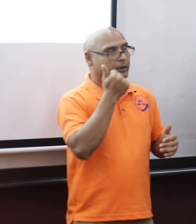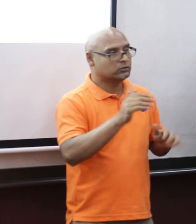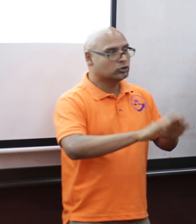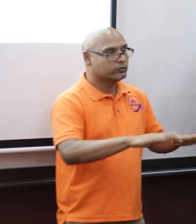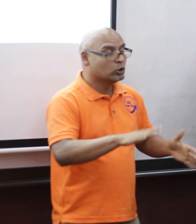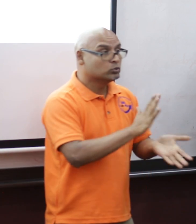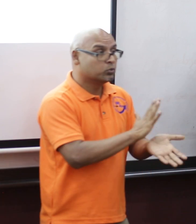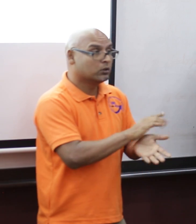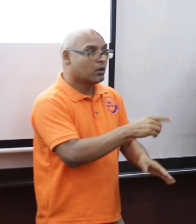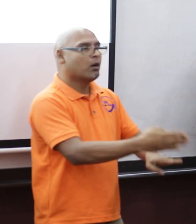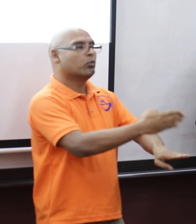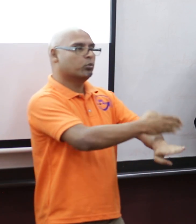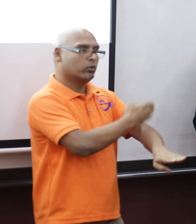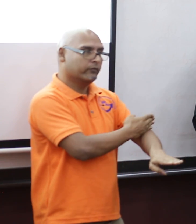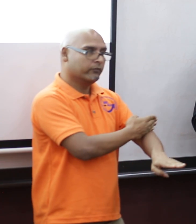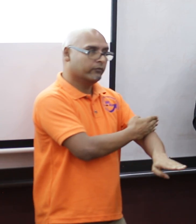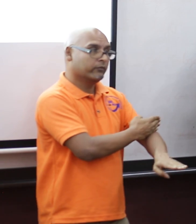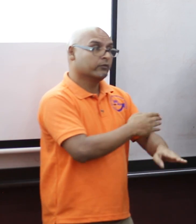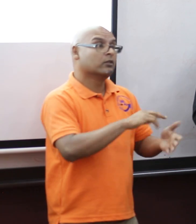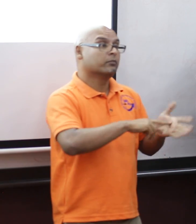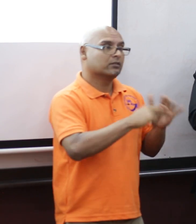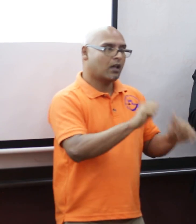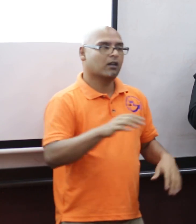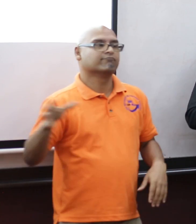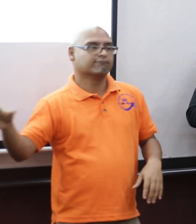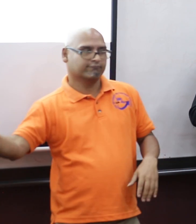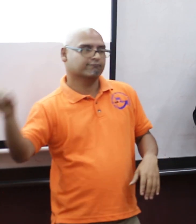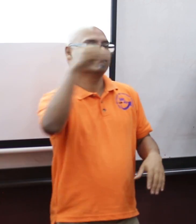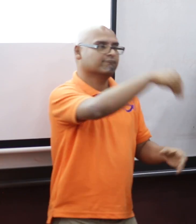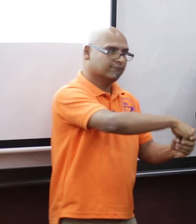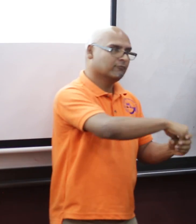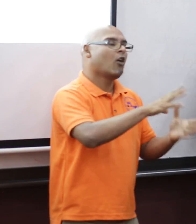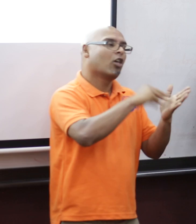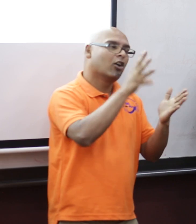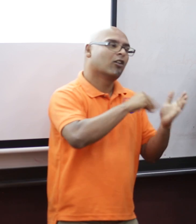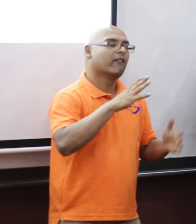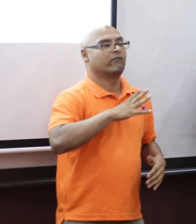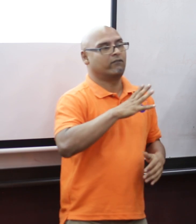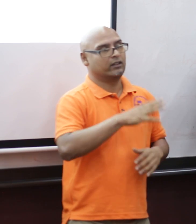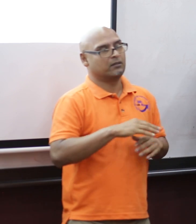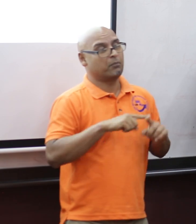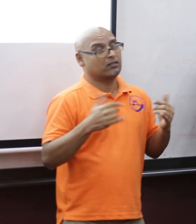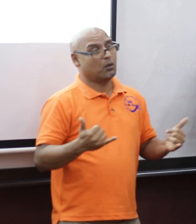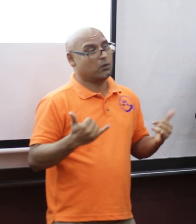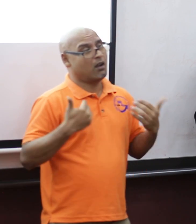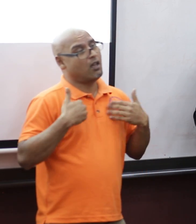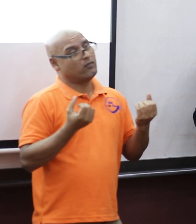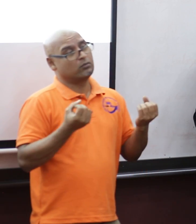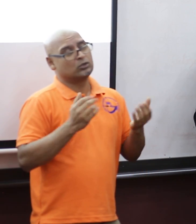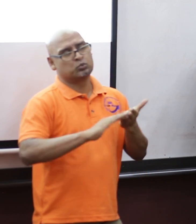process that will prevent them from falling behind. But you see, what people keep coming up with is excuses. They don't look at the